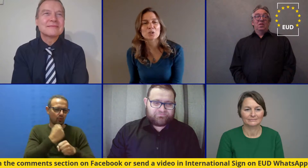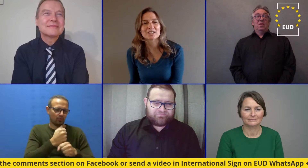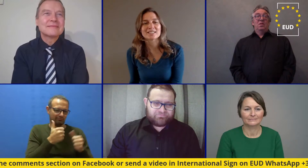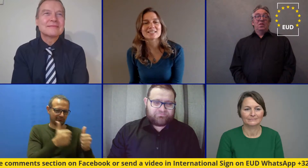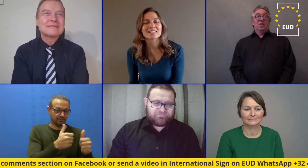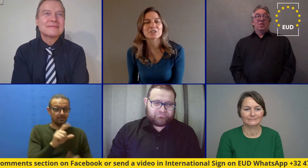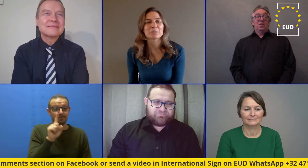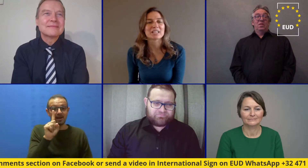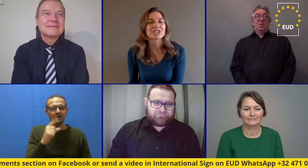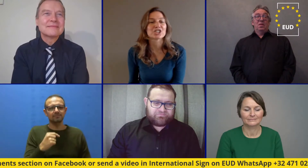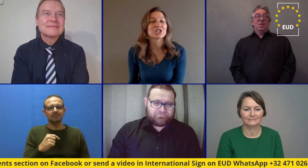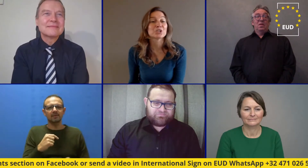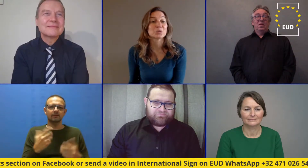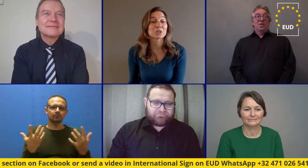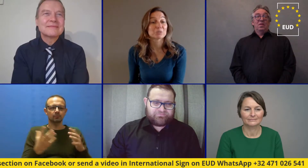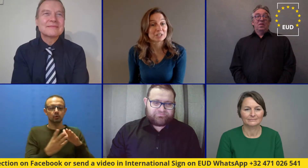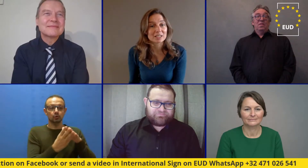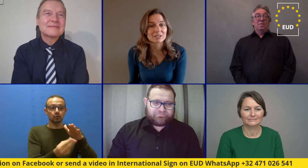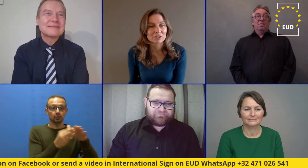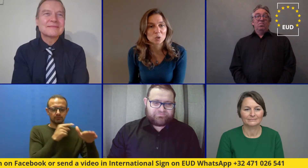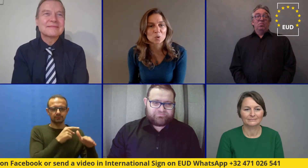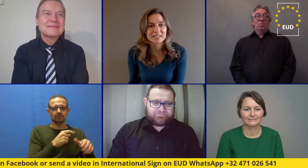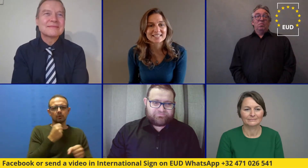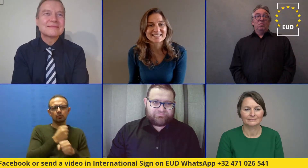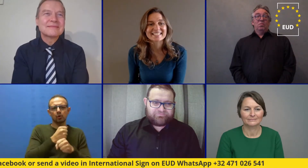pre-recorded interpretation, you can re-record it.